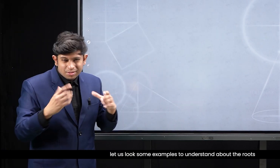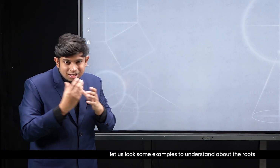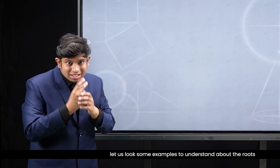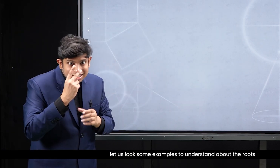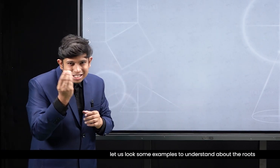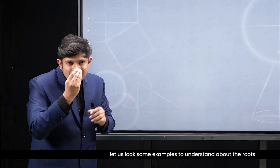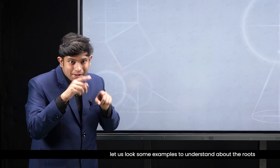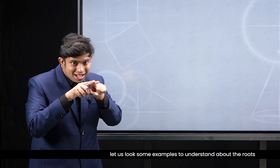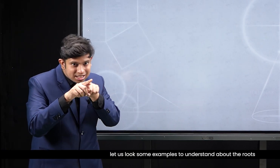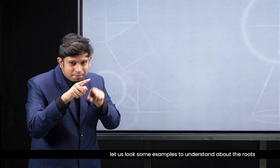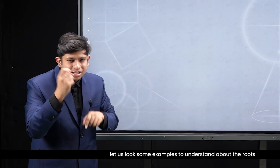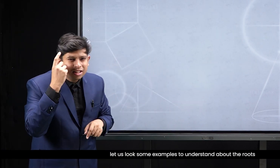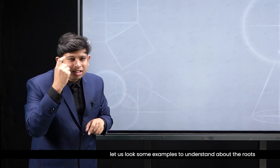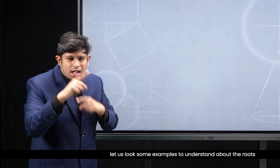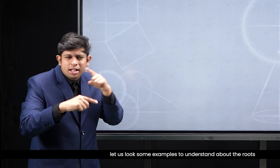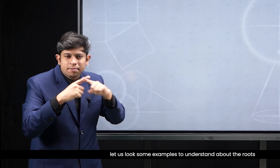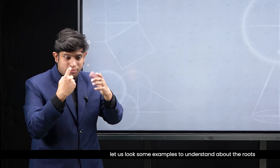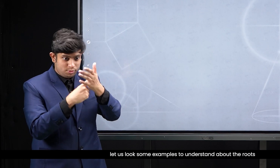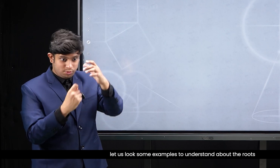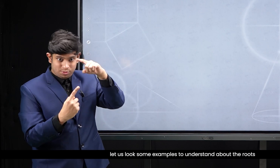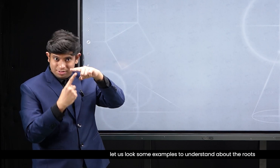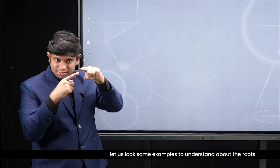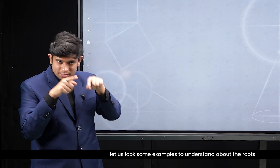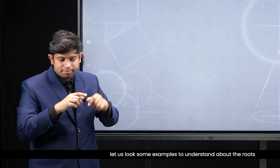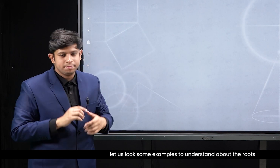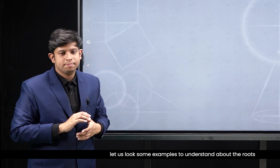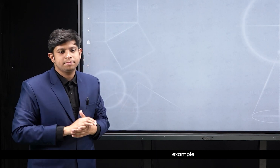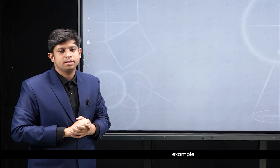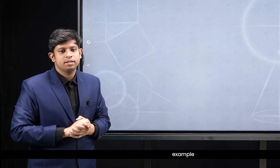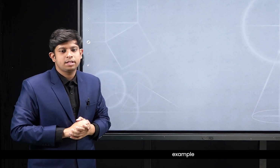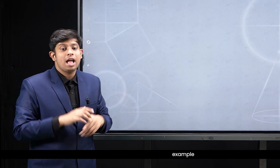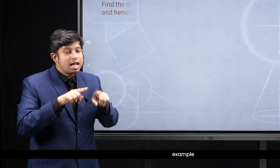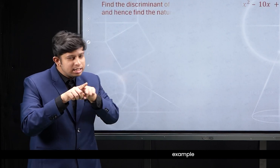Let us look some examples to understand about the roots. Example: